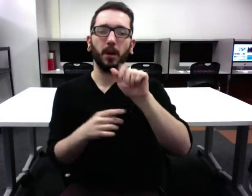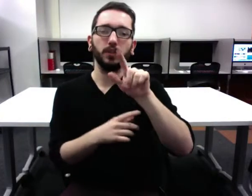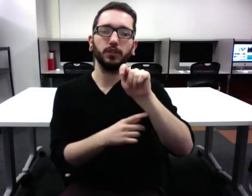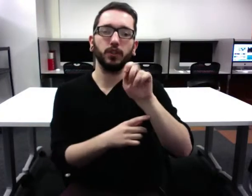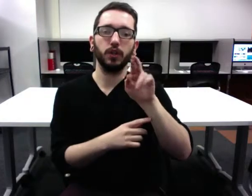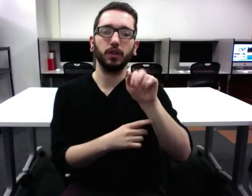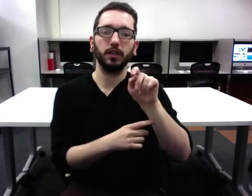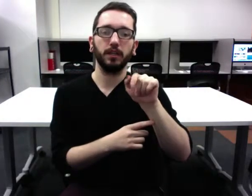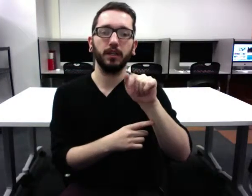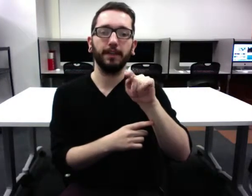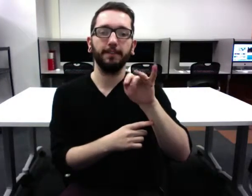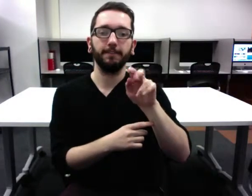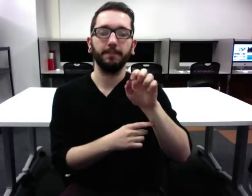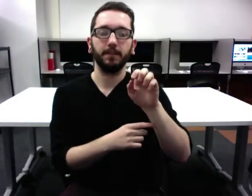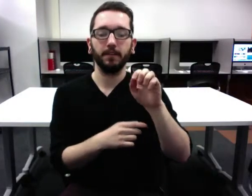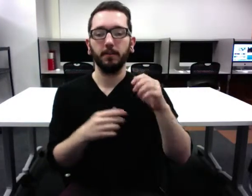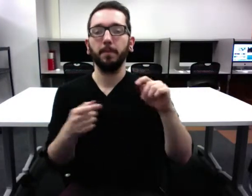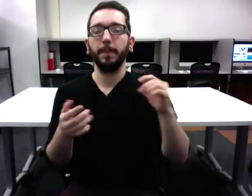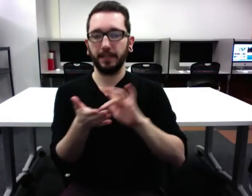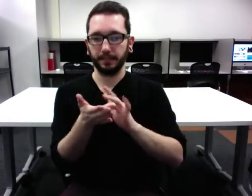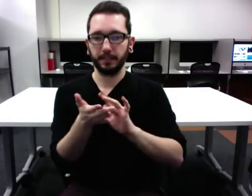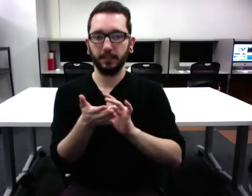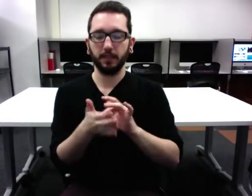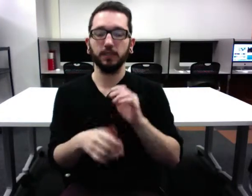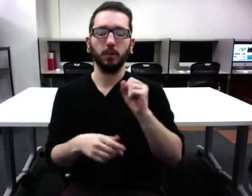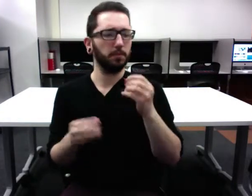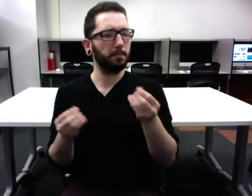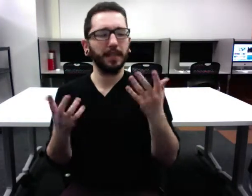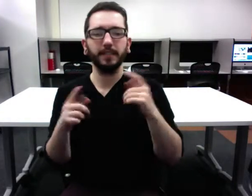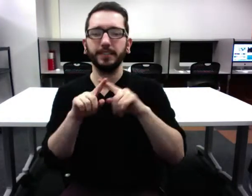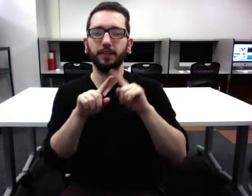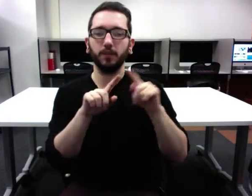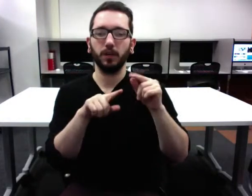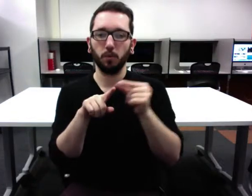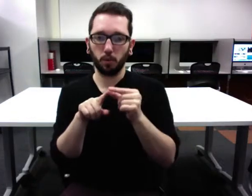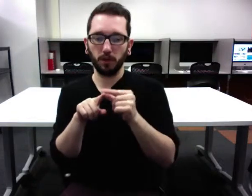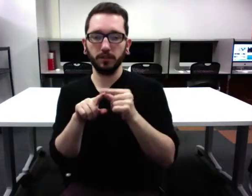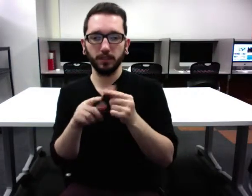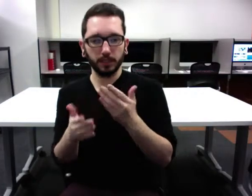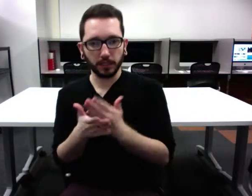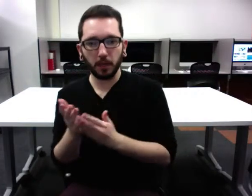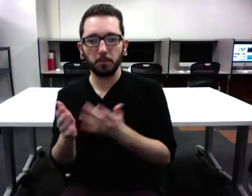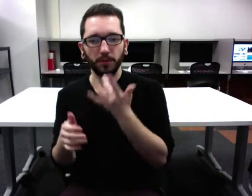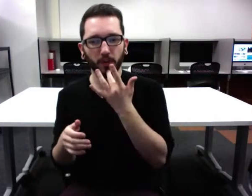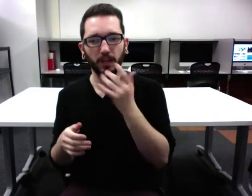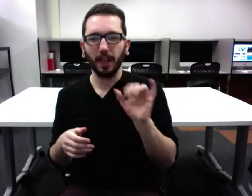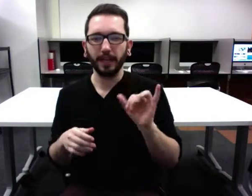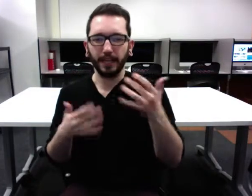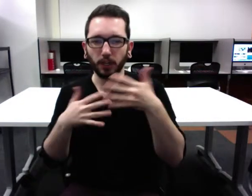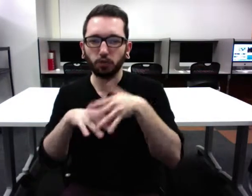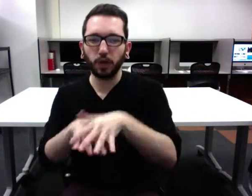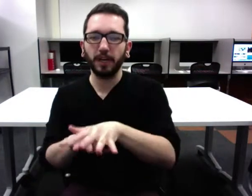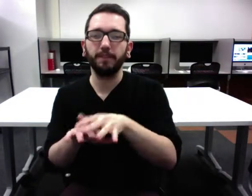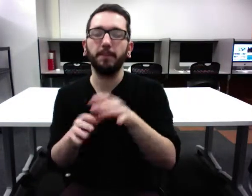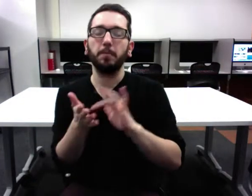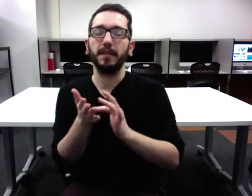field, and there are other terms that are often used, and sometimes even preferred, like integrative medicine. But here we're talking about medical